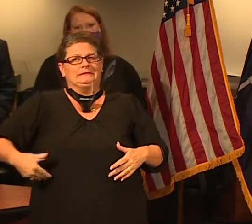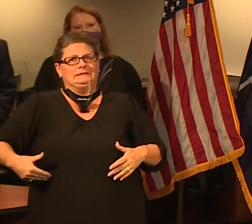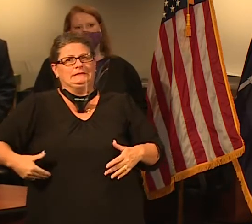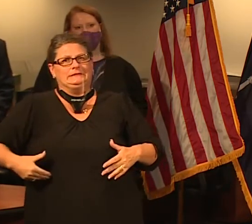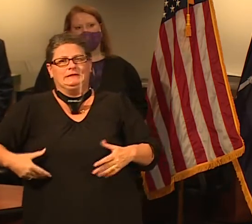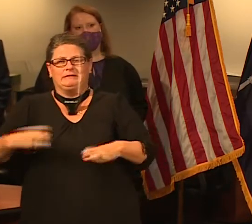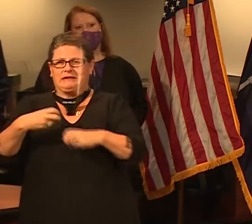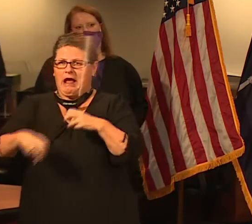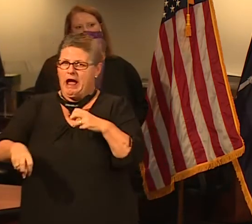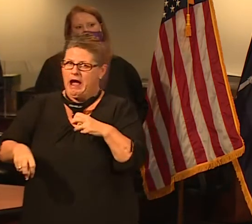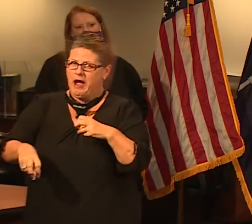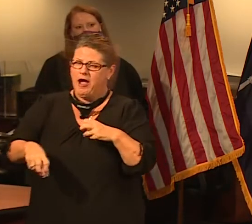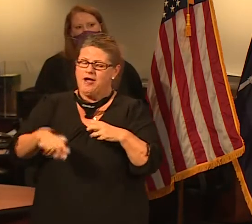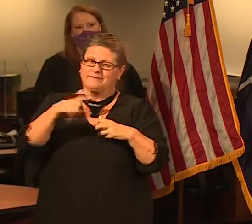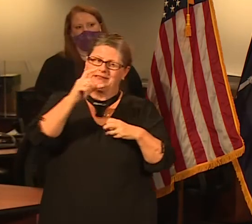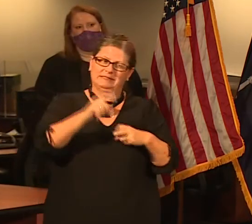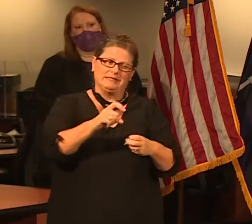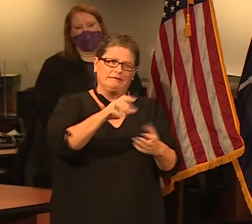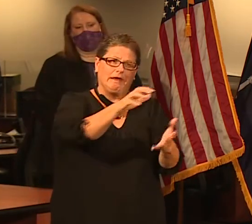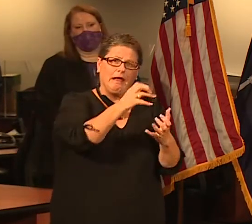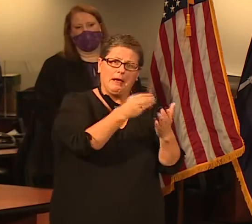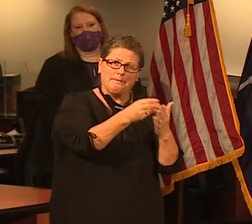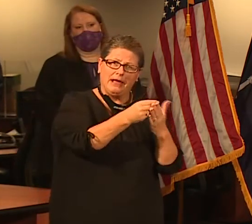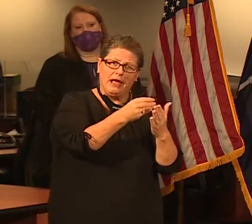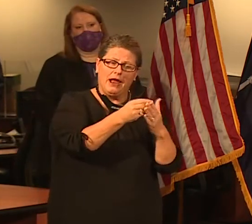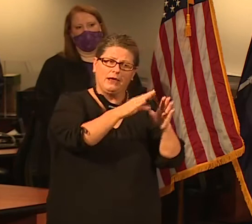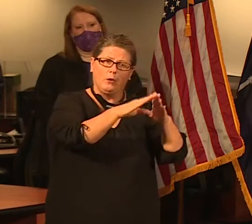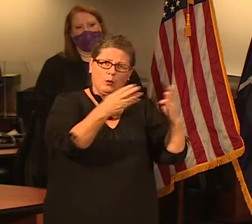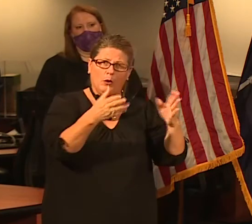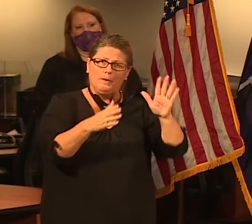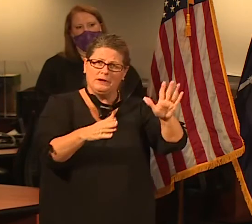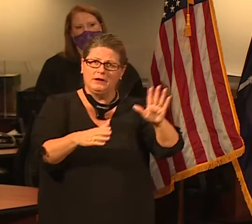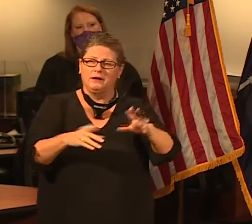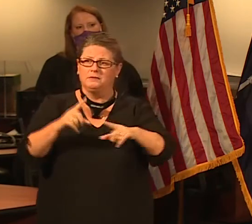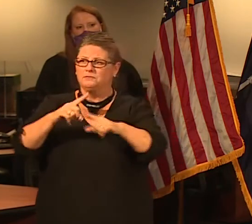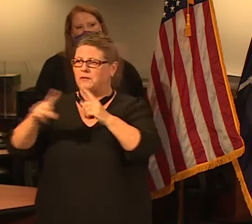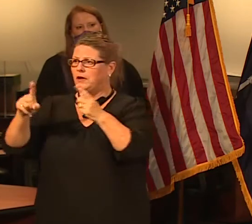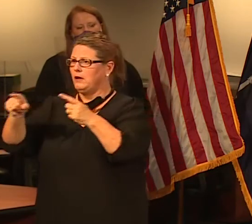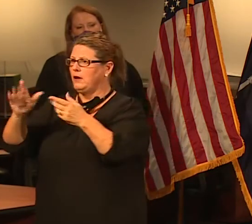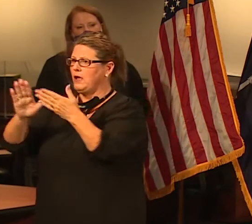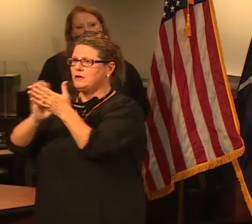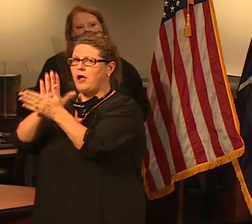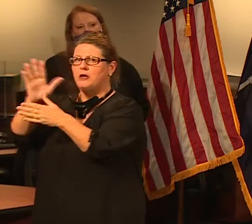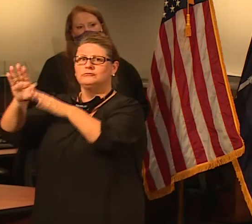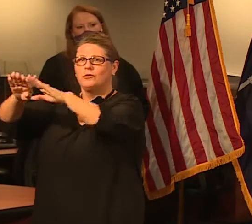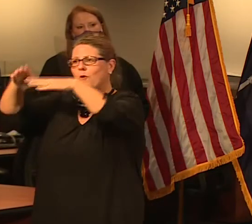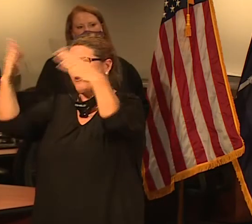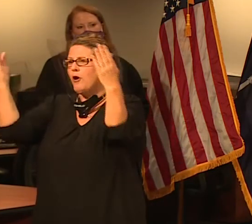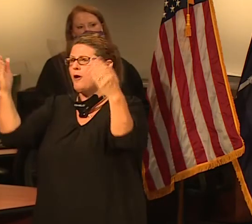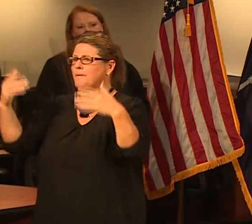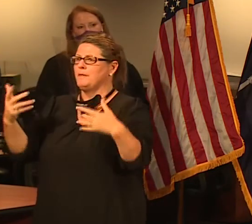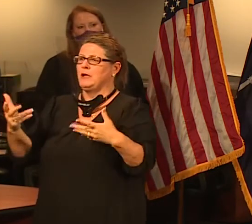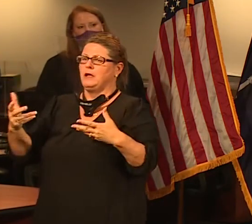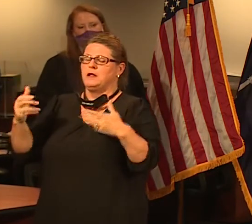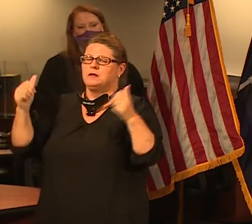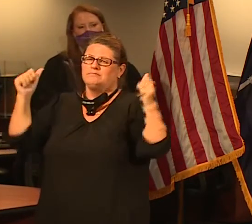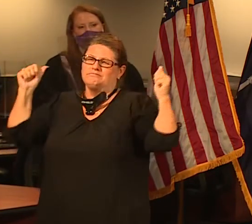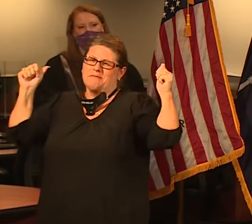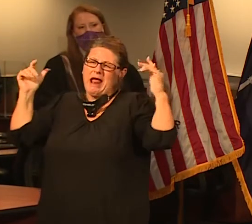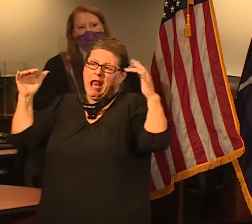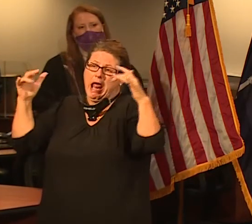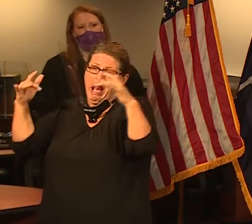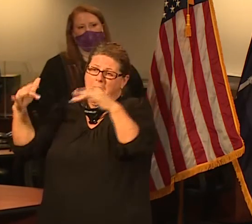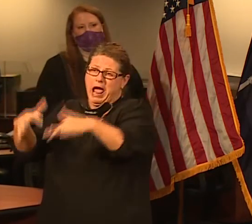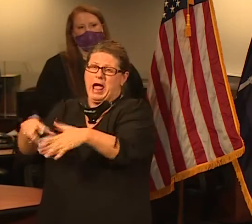spot, right? Because they're reopening, trying to get business in, but then at the same time, colleges have been reopening and you have just a crush of students coming